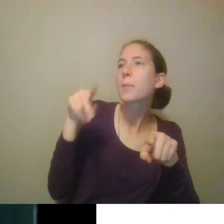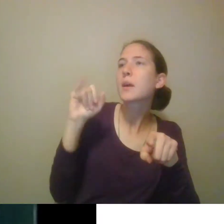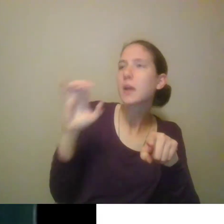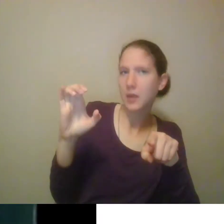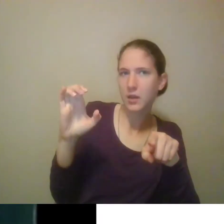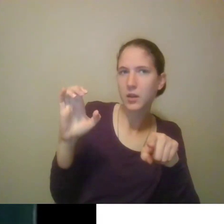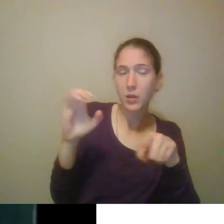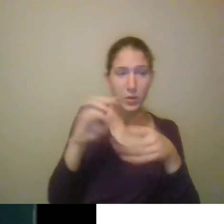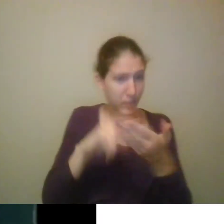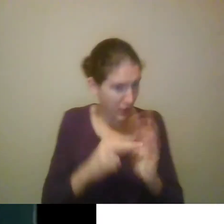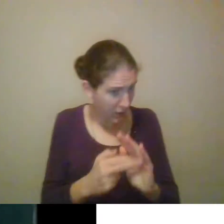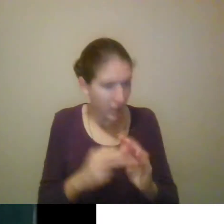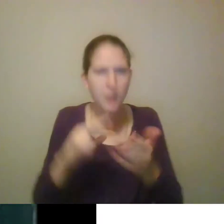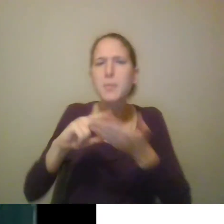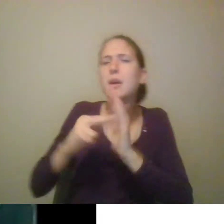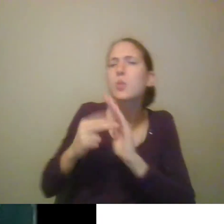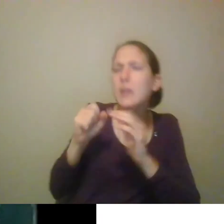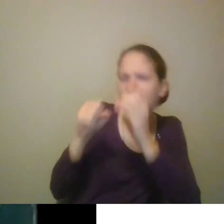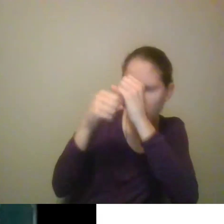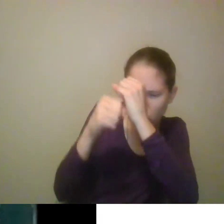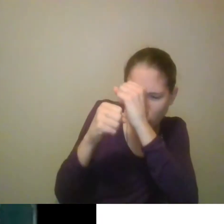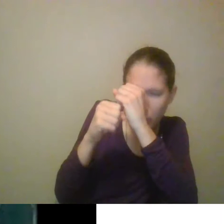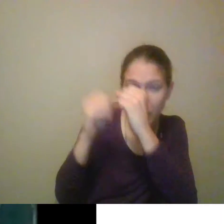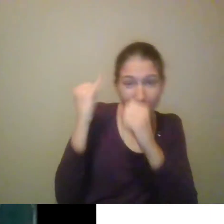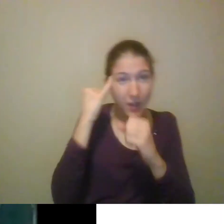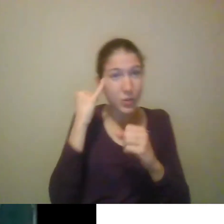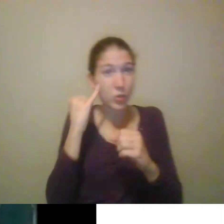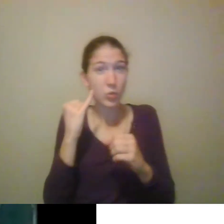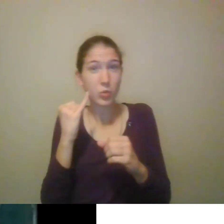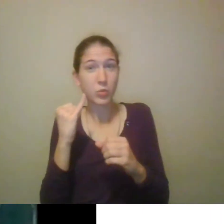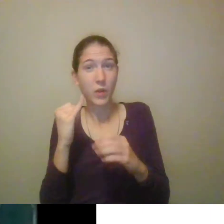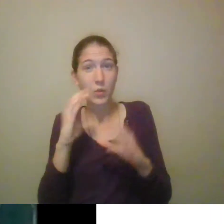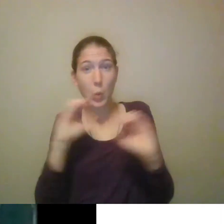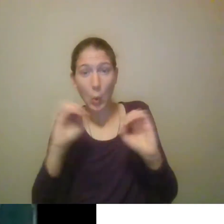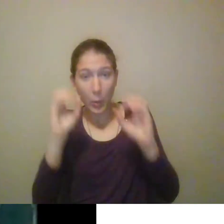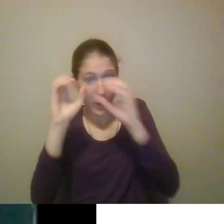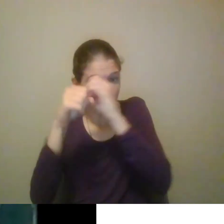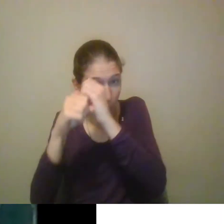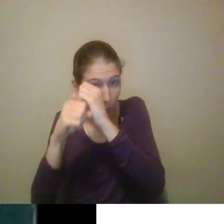so small that you need some sort of magnifying